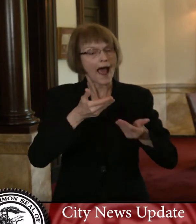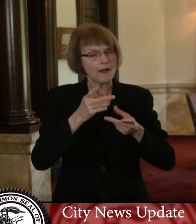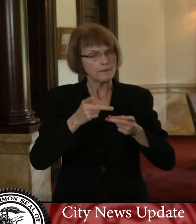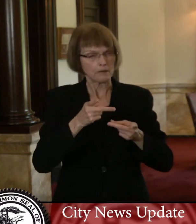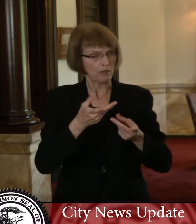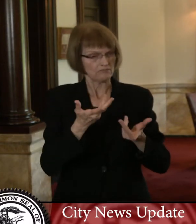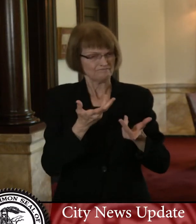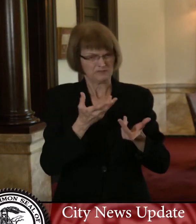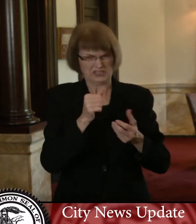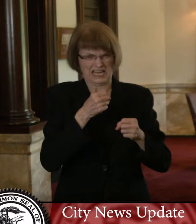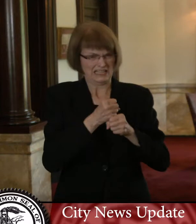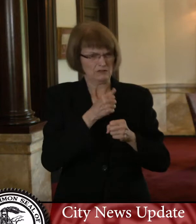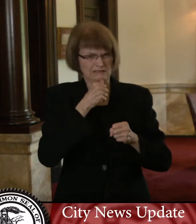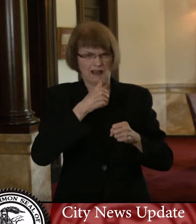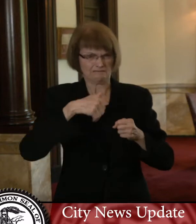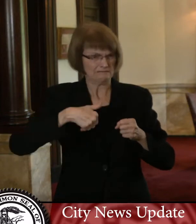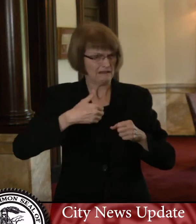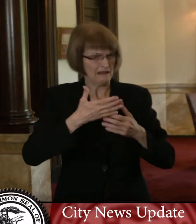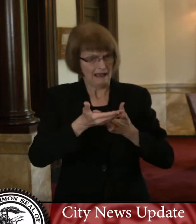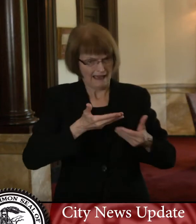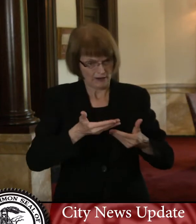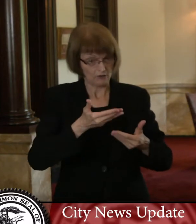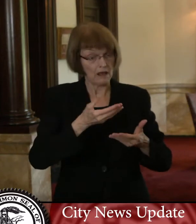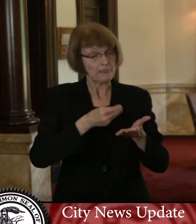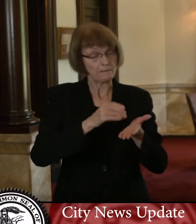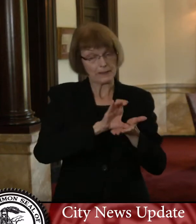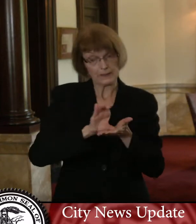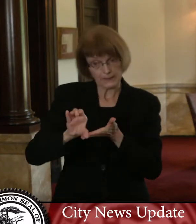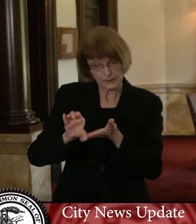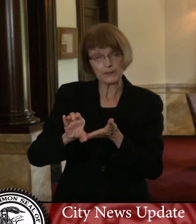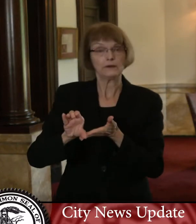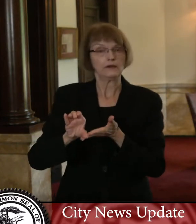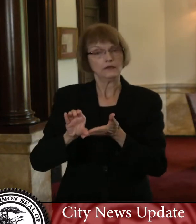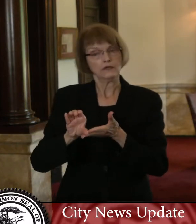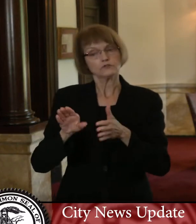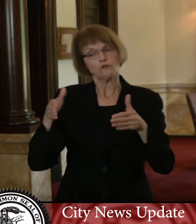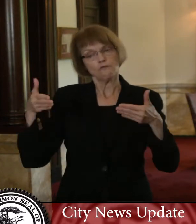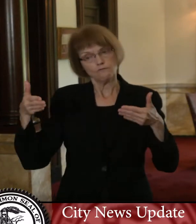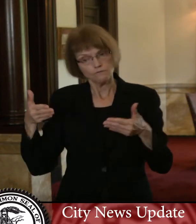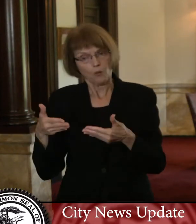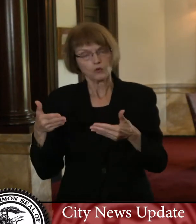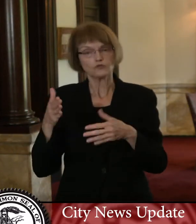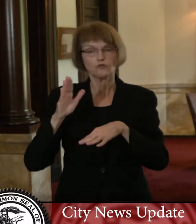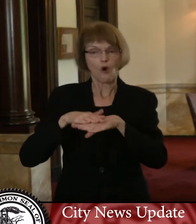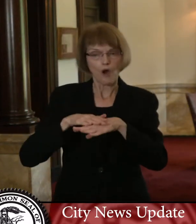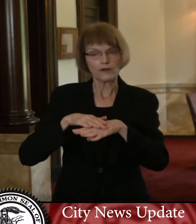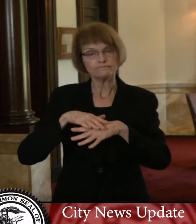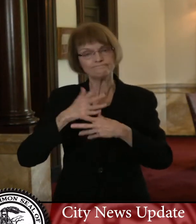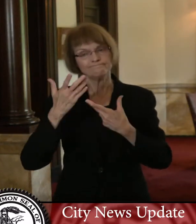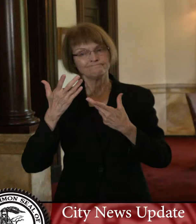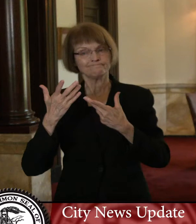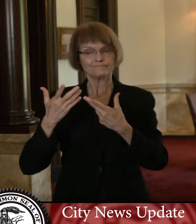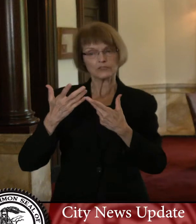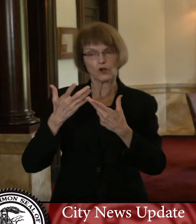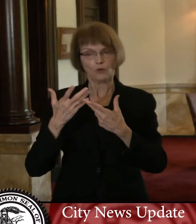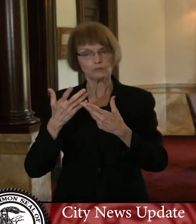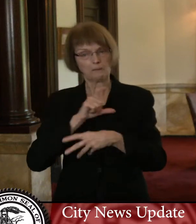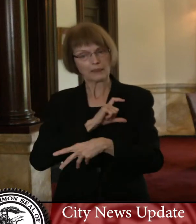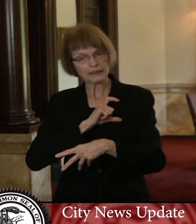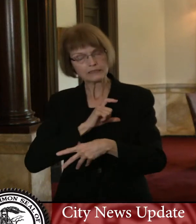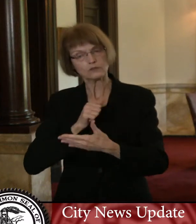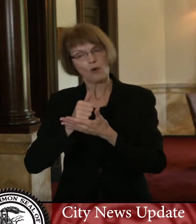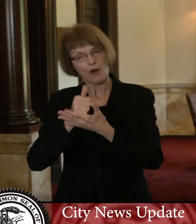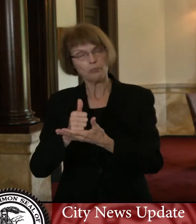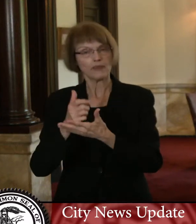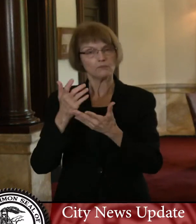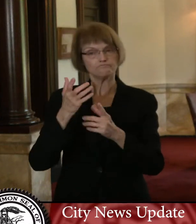critical services to support law enforcement so our police can focus on their job, solving and preventing violent crime to make